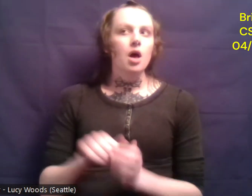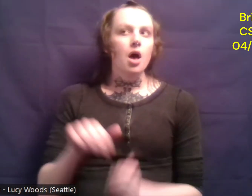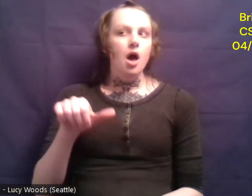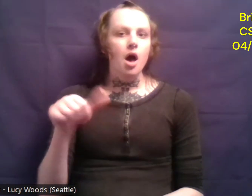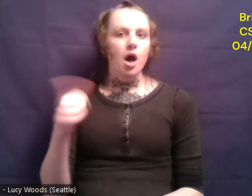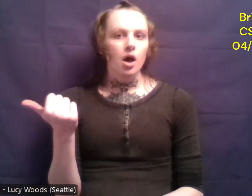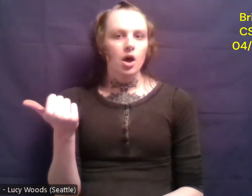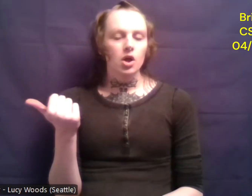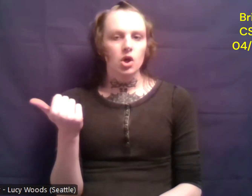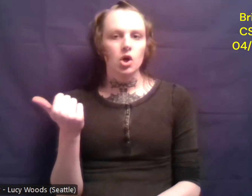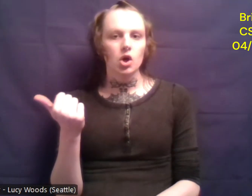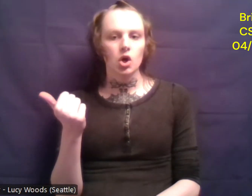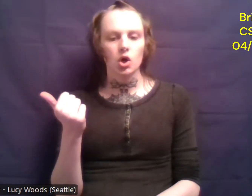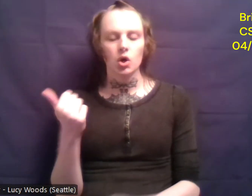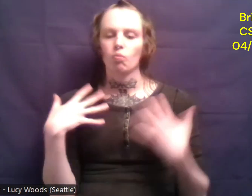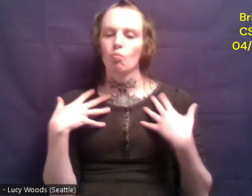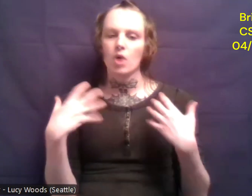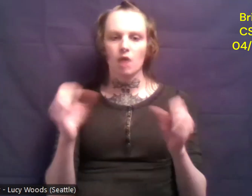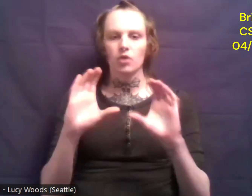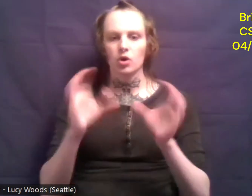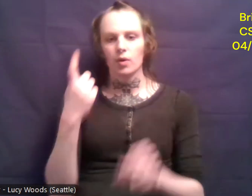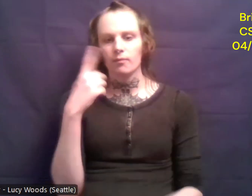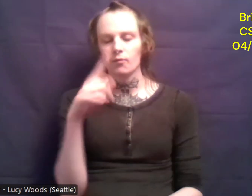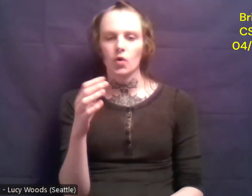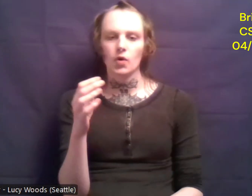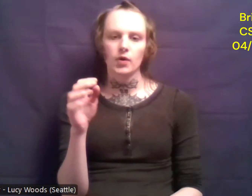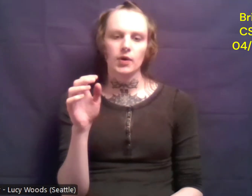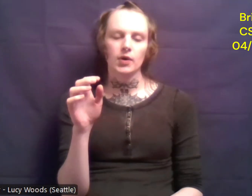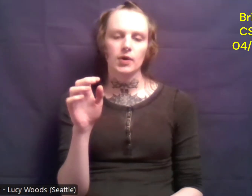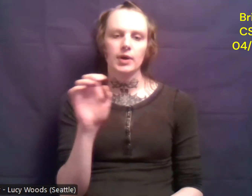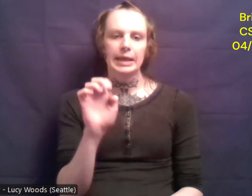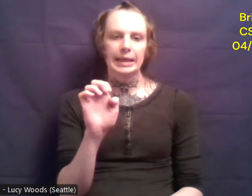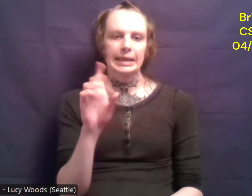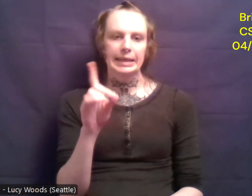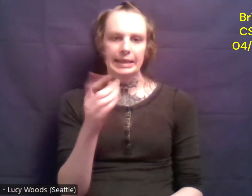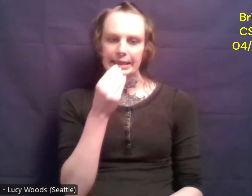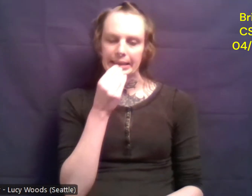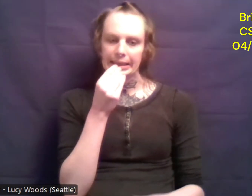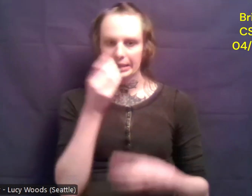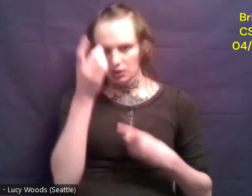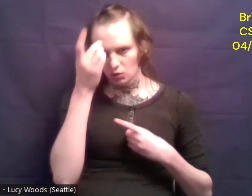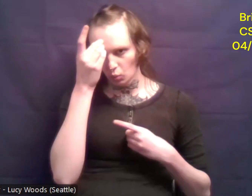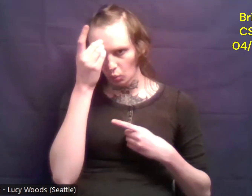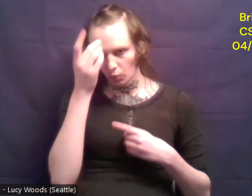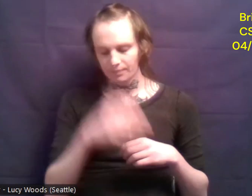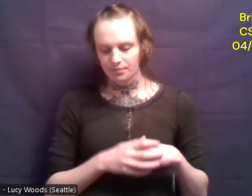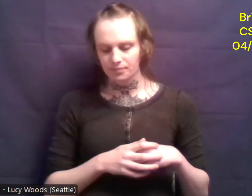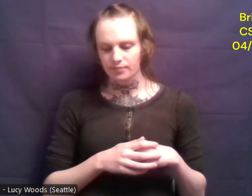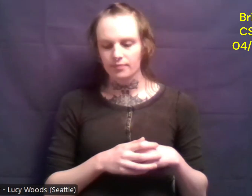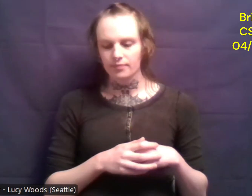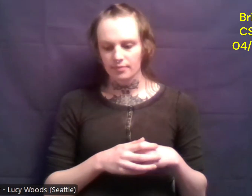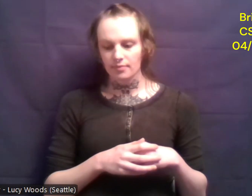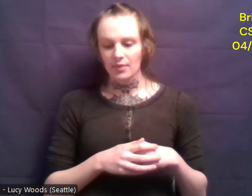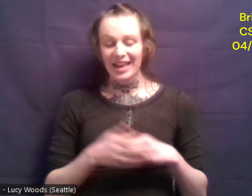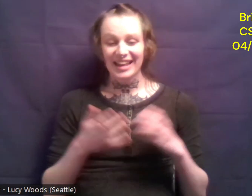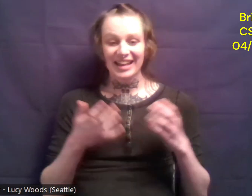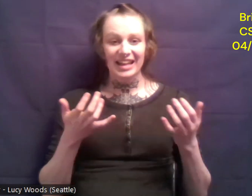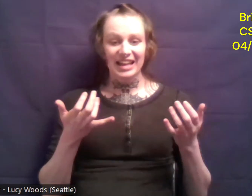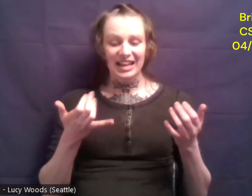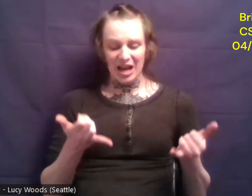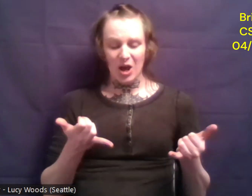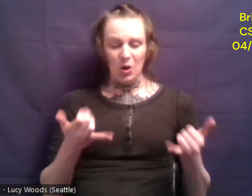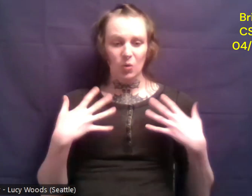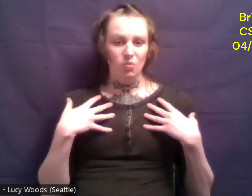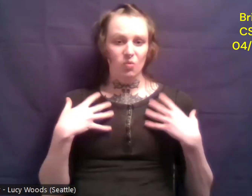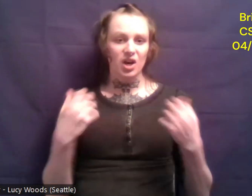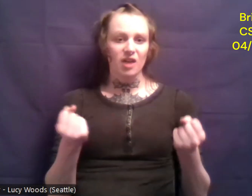Disorders Anonymous, which is like the amount of healing I've been able to do in recovery is something